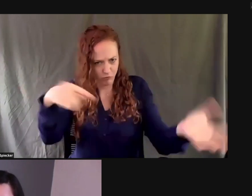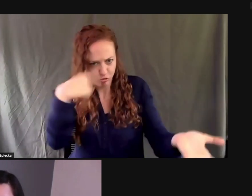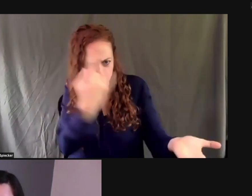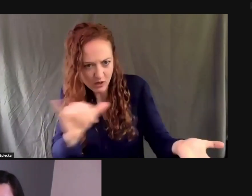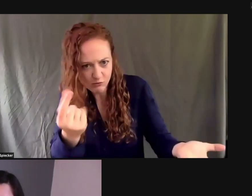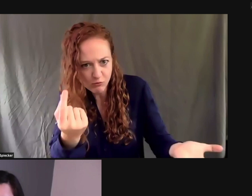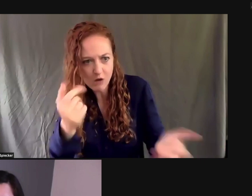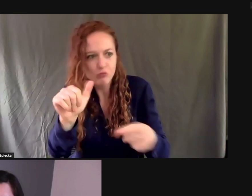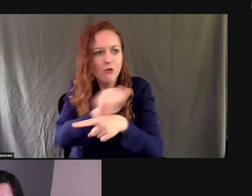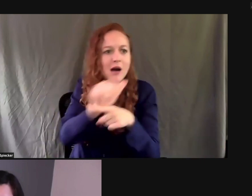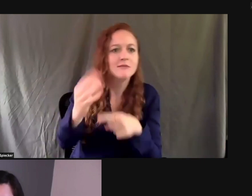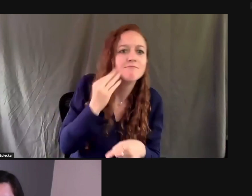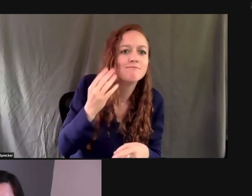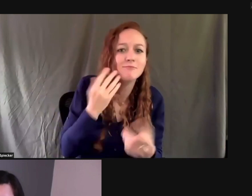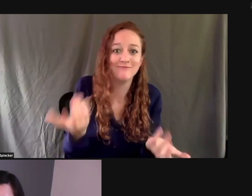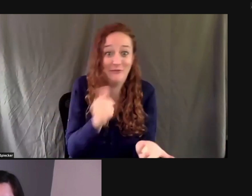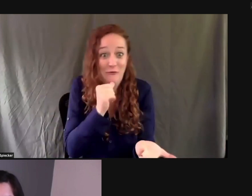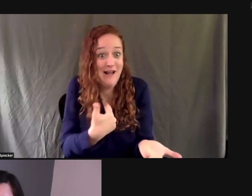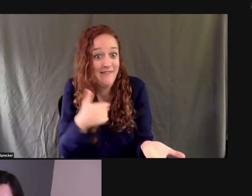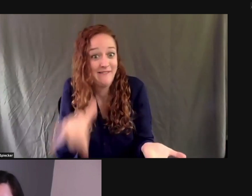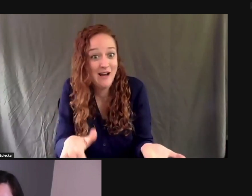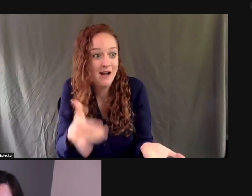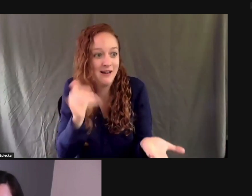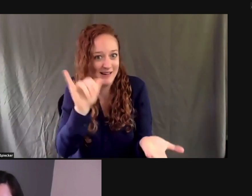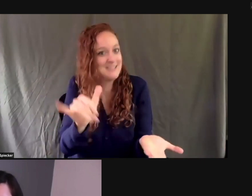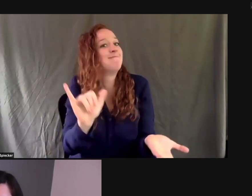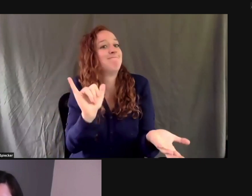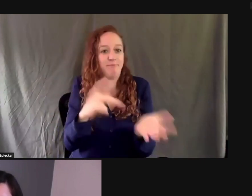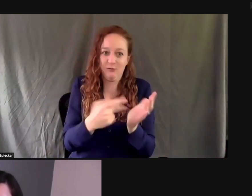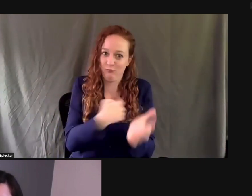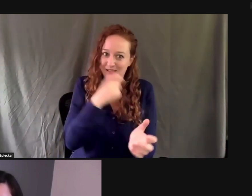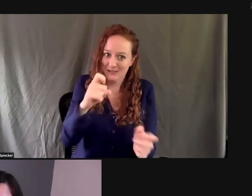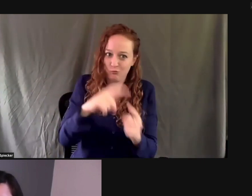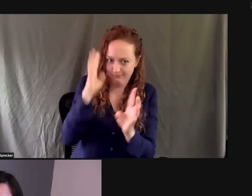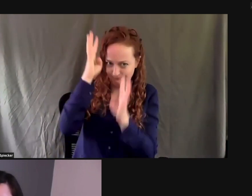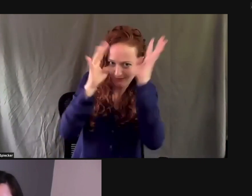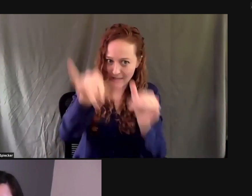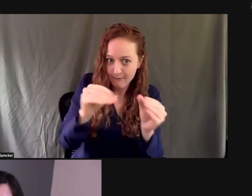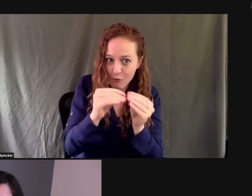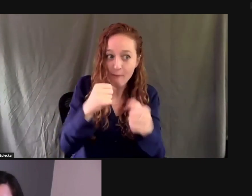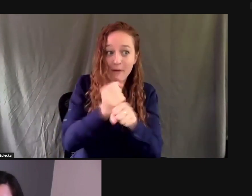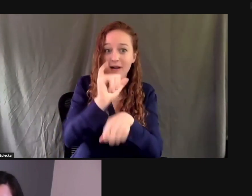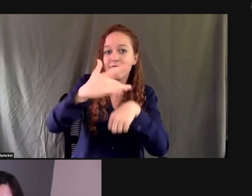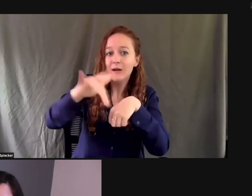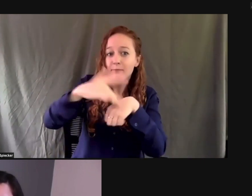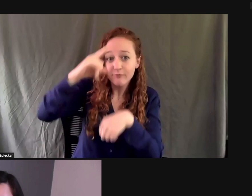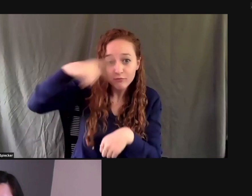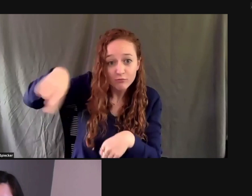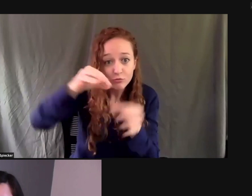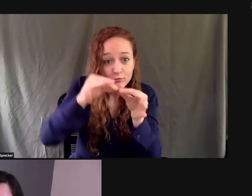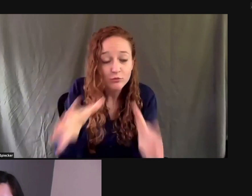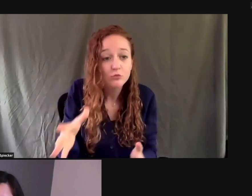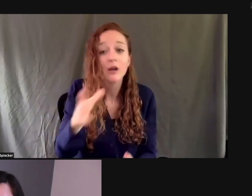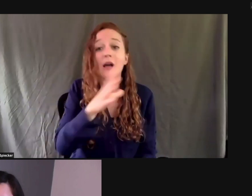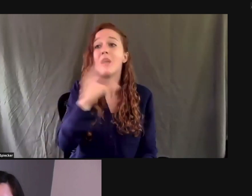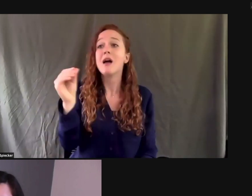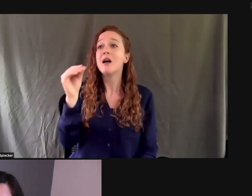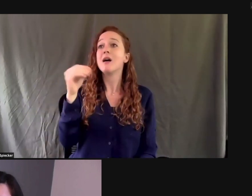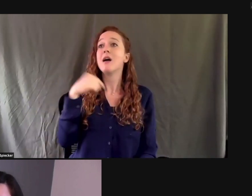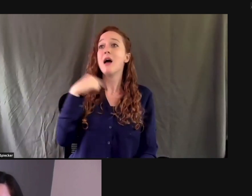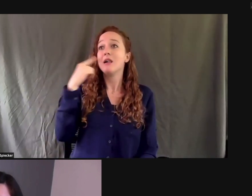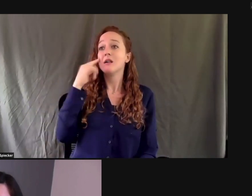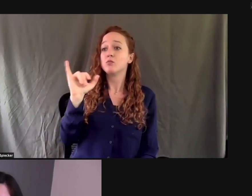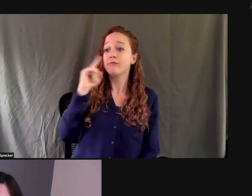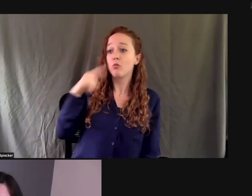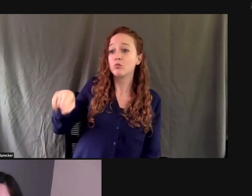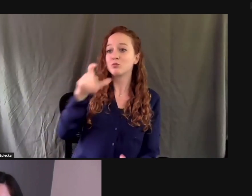work. Unfortunately, it is a lot of work, but at the end of the day, it's so worth it if you have a deaf person that